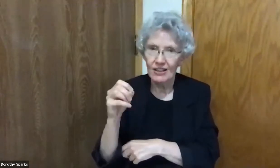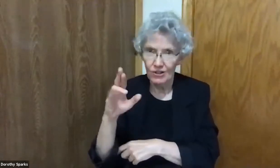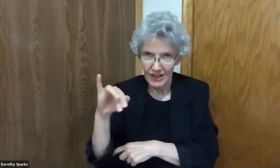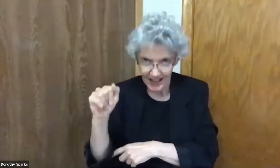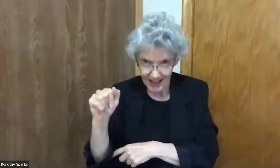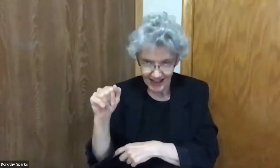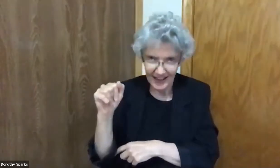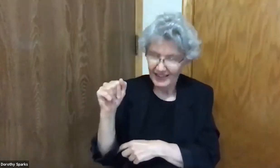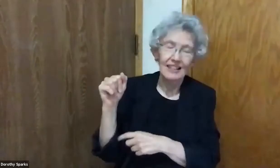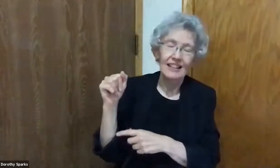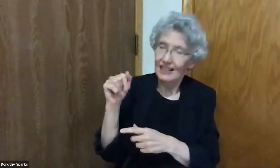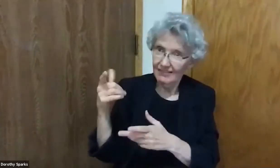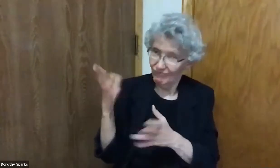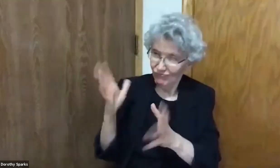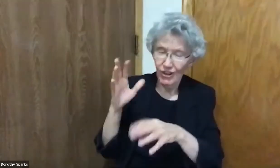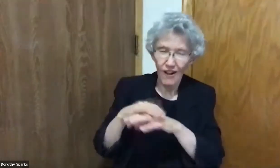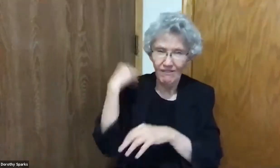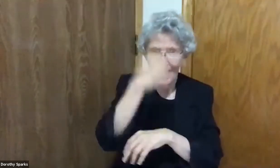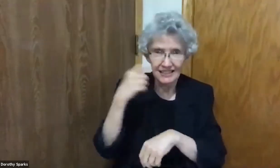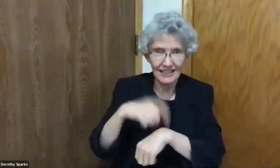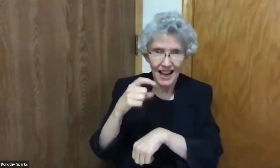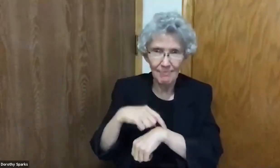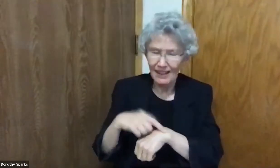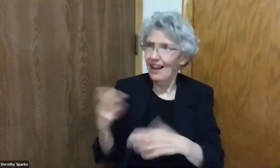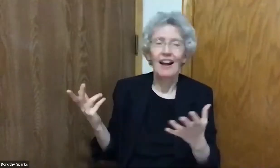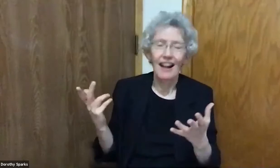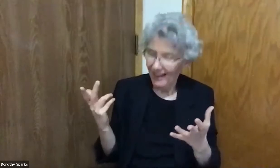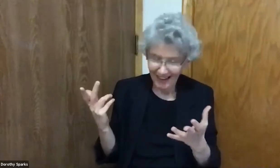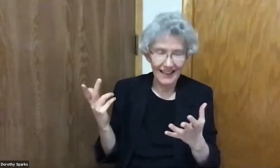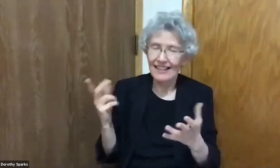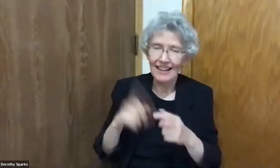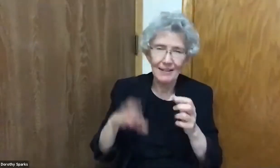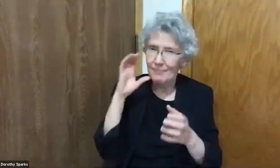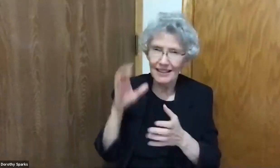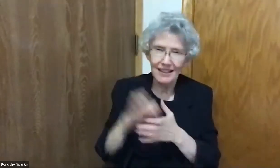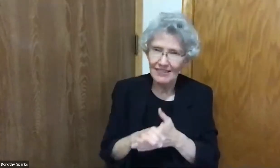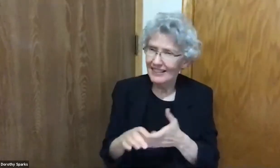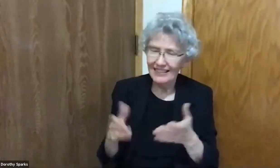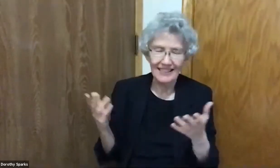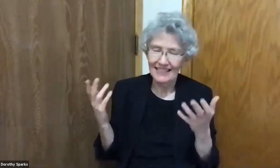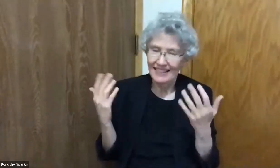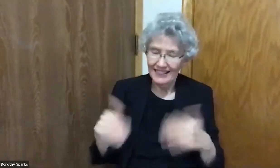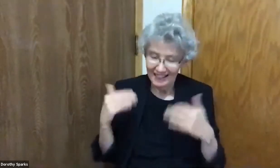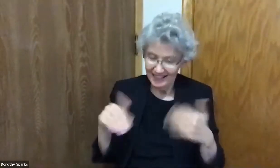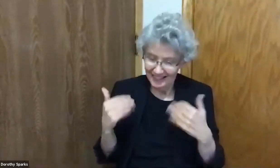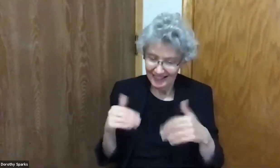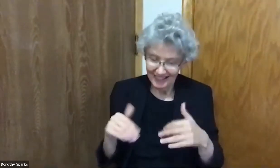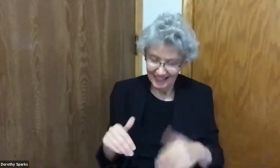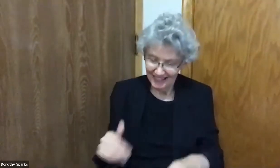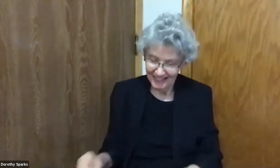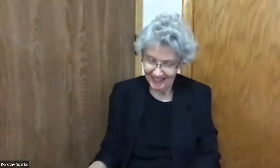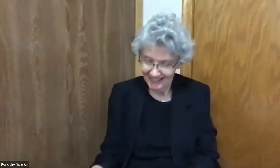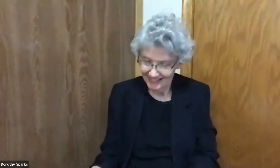a pastor in Nigeria, in Africa, and we're able to meet and chat through FaceTime.